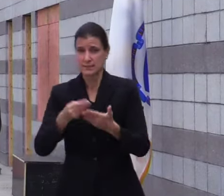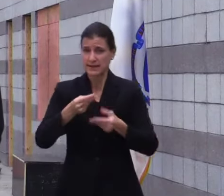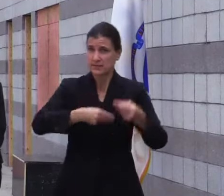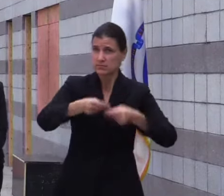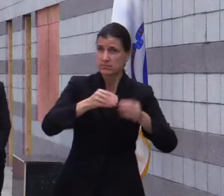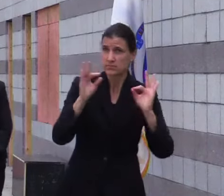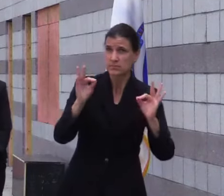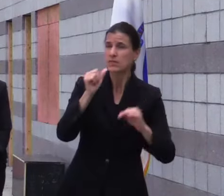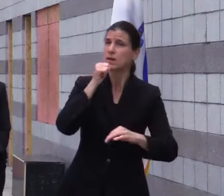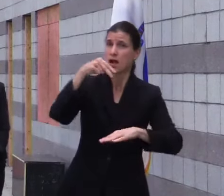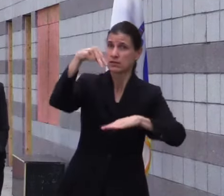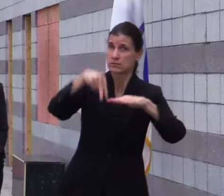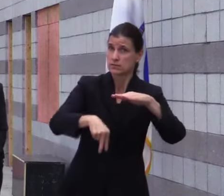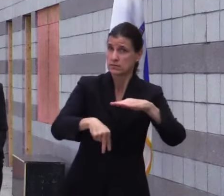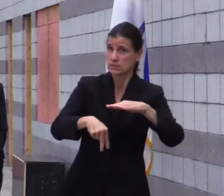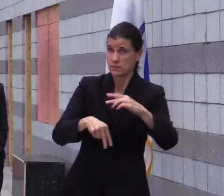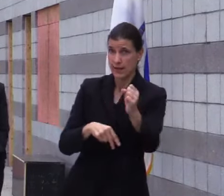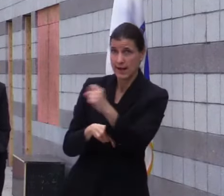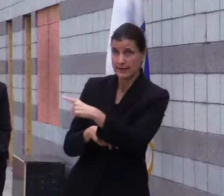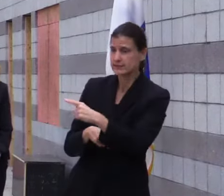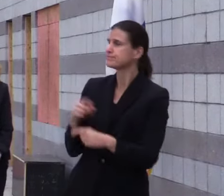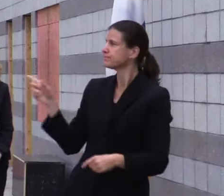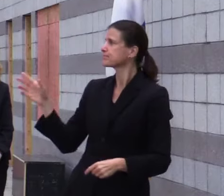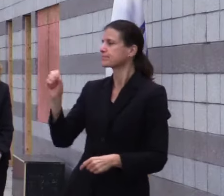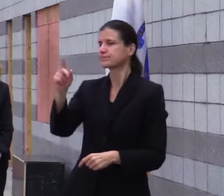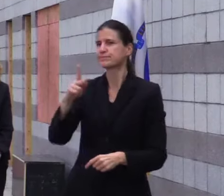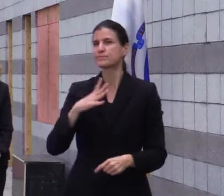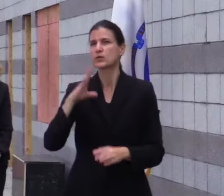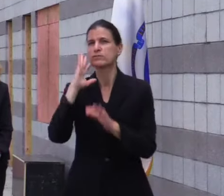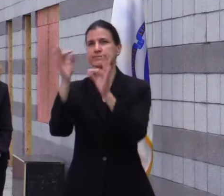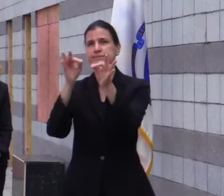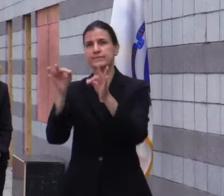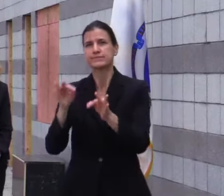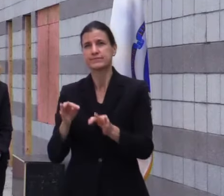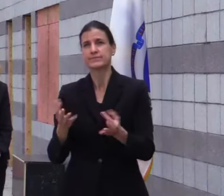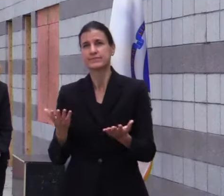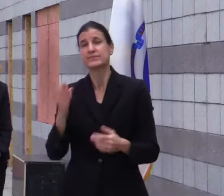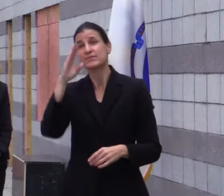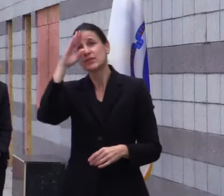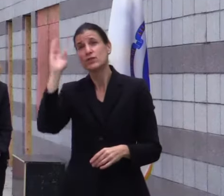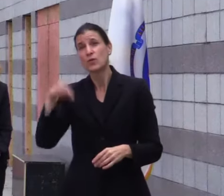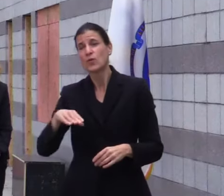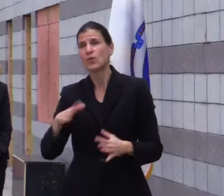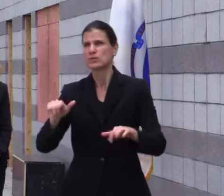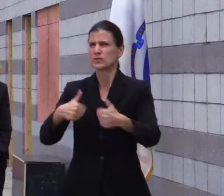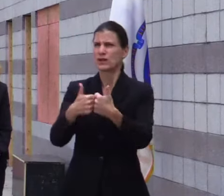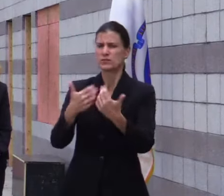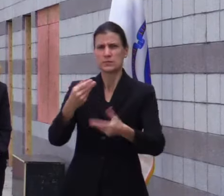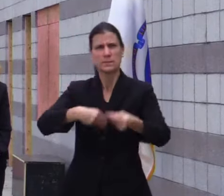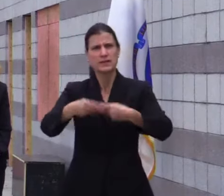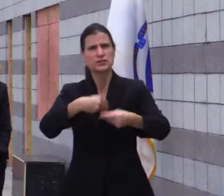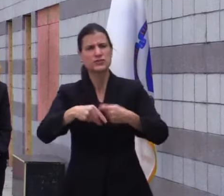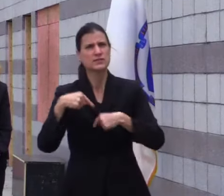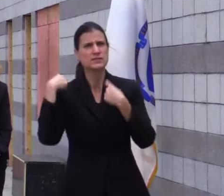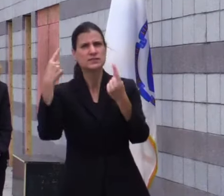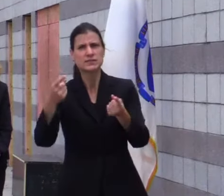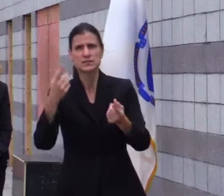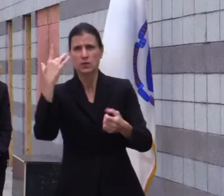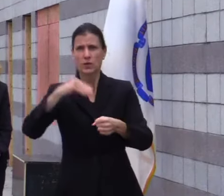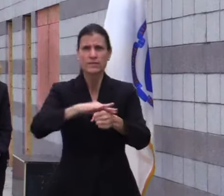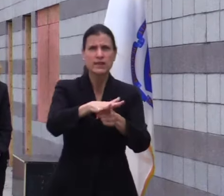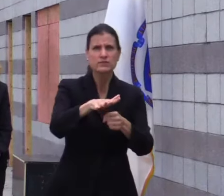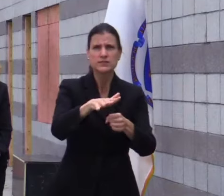obviously we've faced challenges. We are in the middle of we are attempting to deal with next year's budget